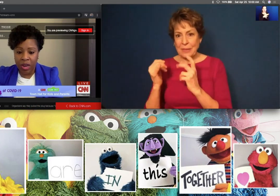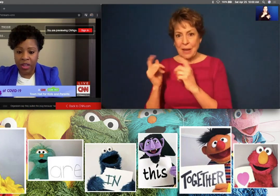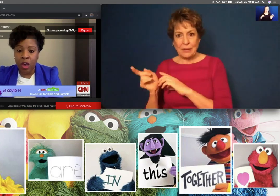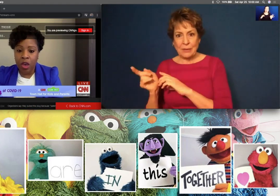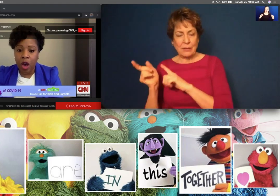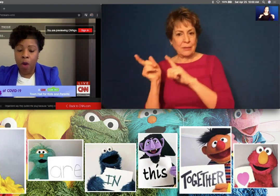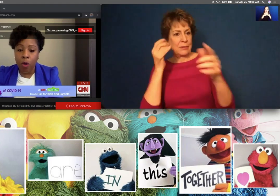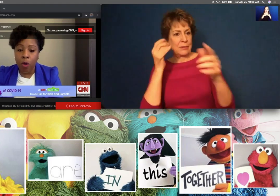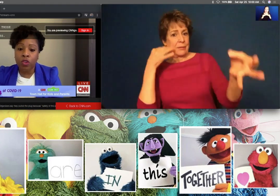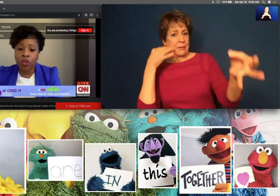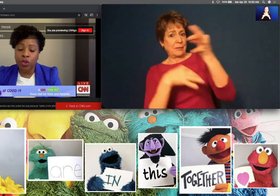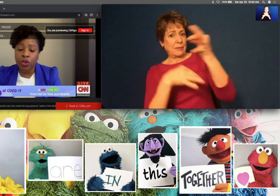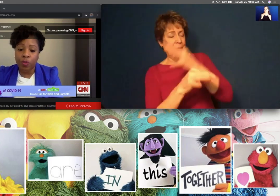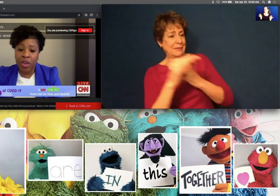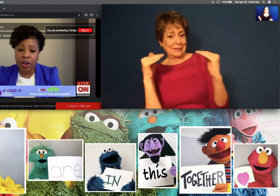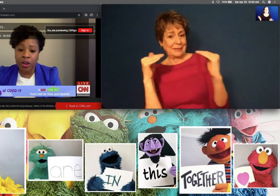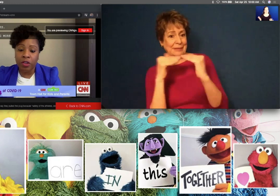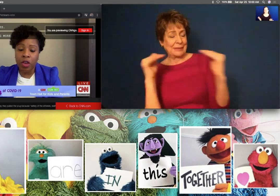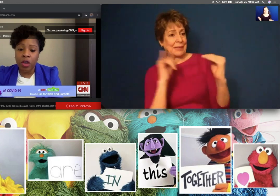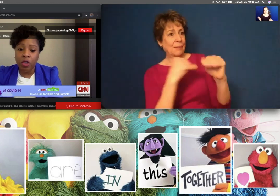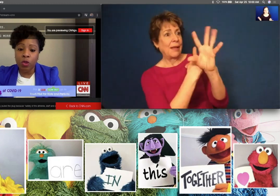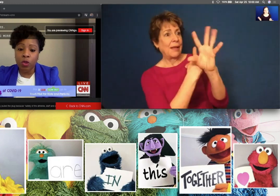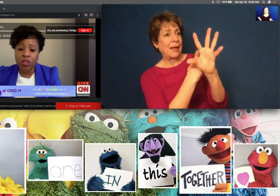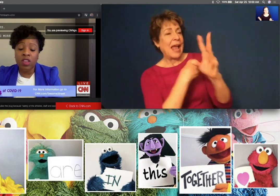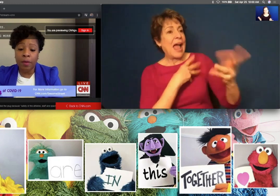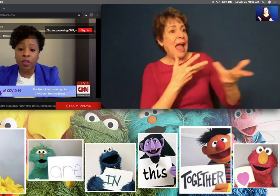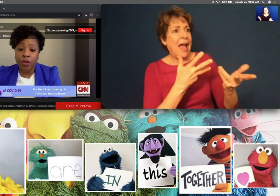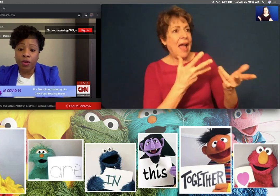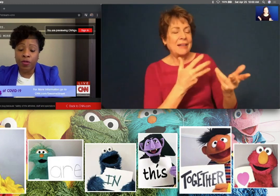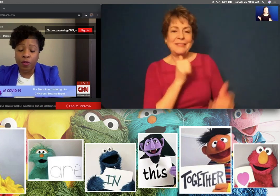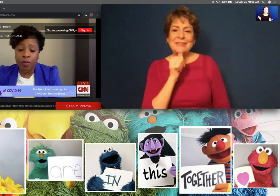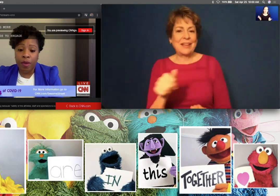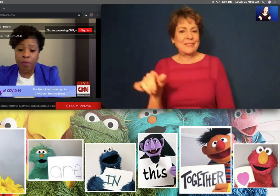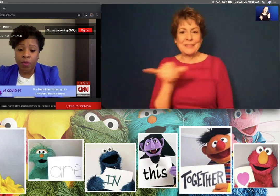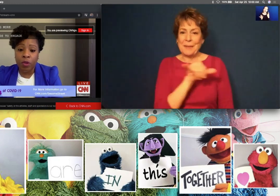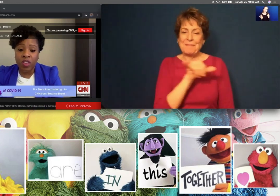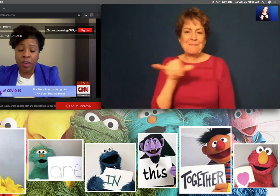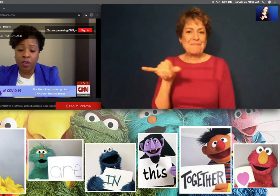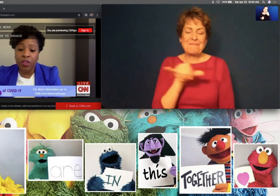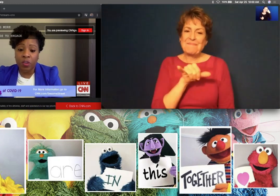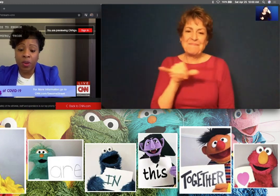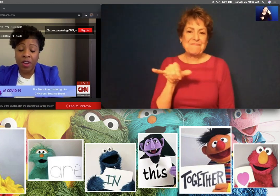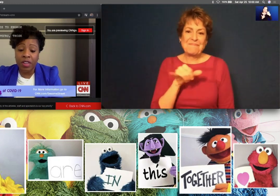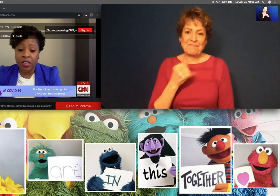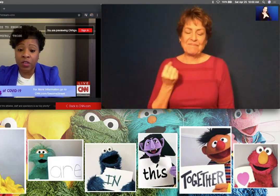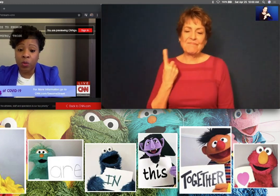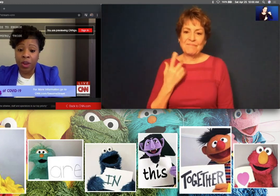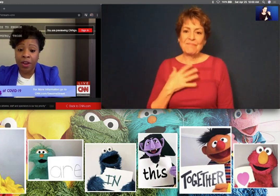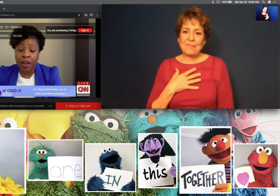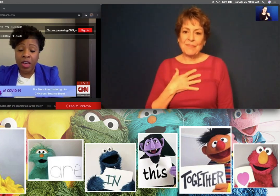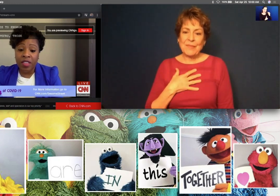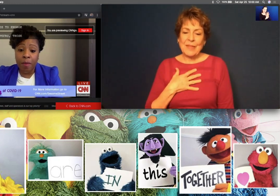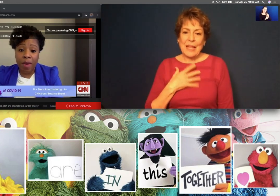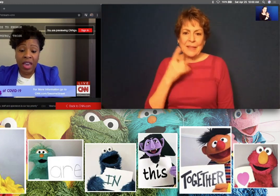more opportunities for kids to engage with a multitude of peers, those types of